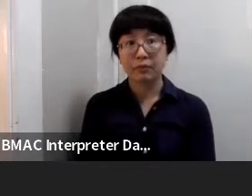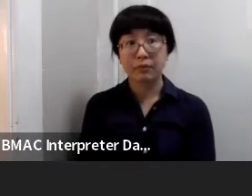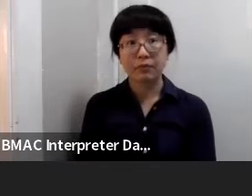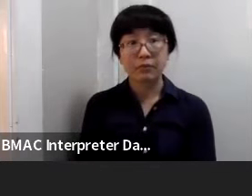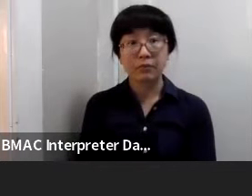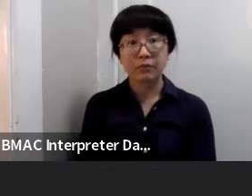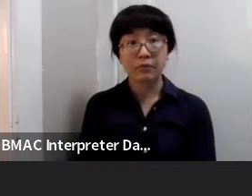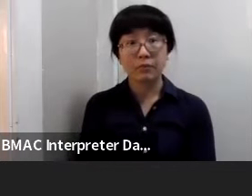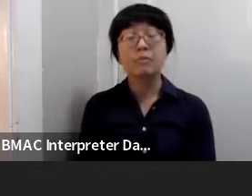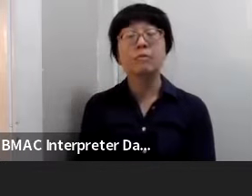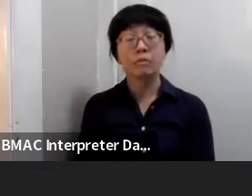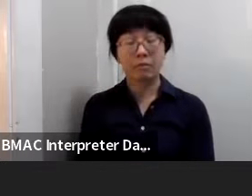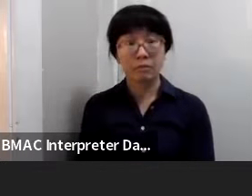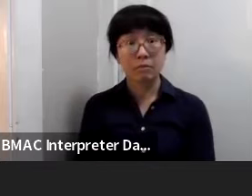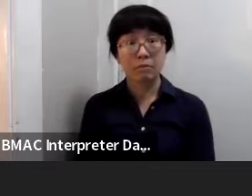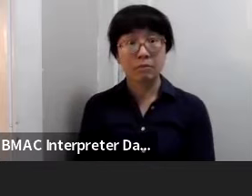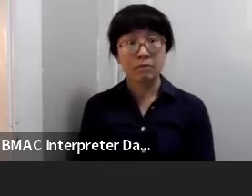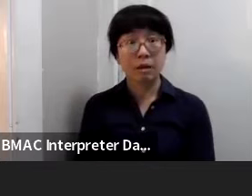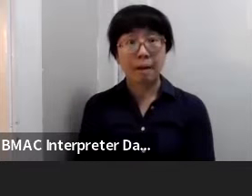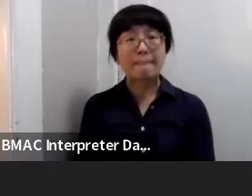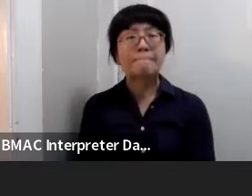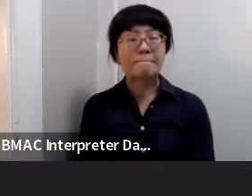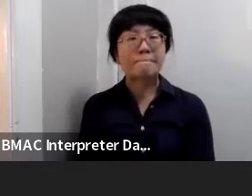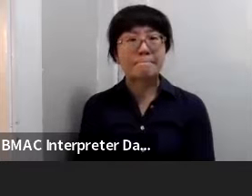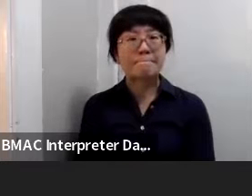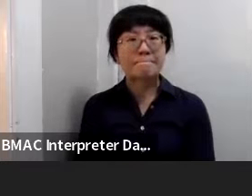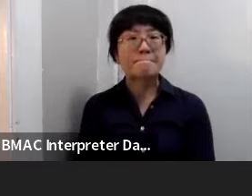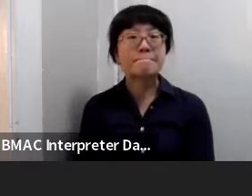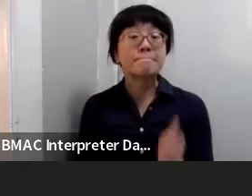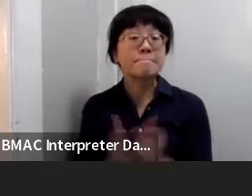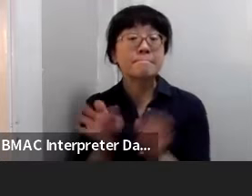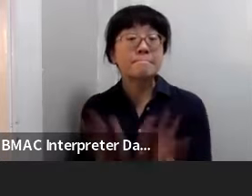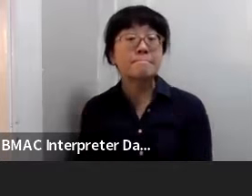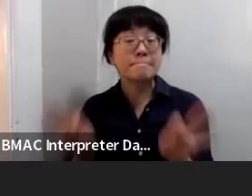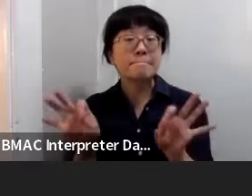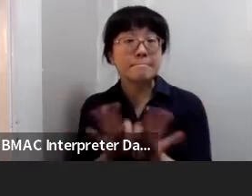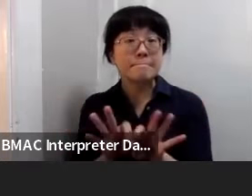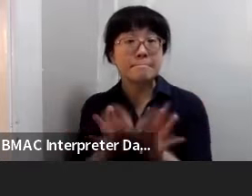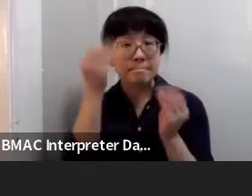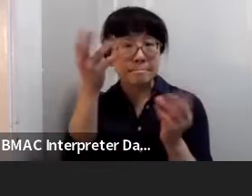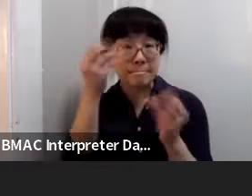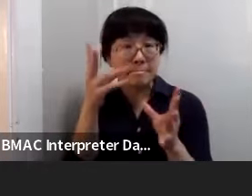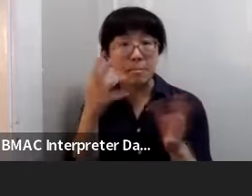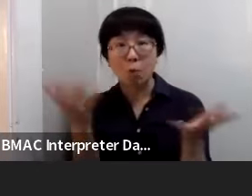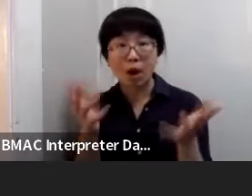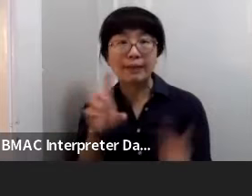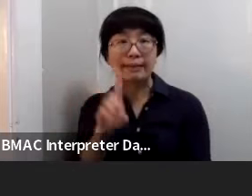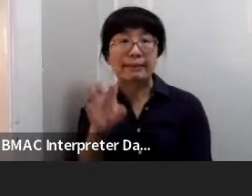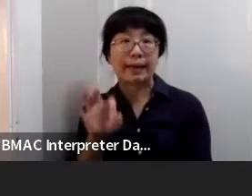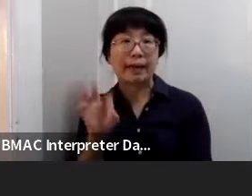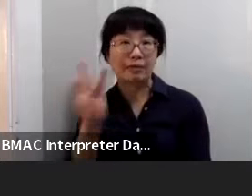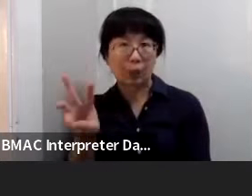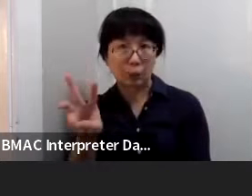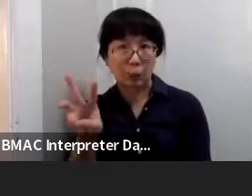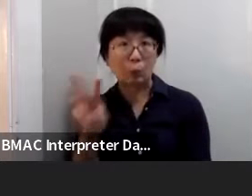And next, so the biggest data that we do look at is the DFW rates of SI students versus